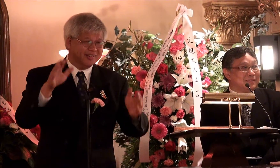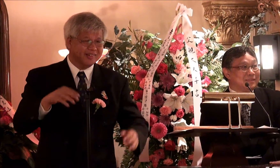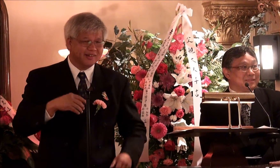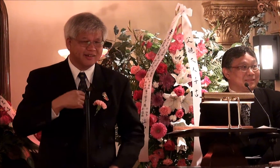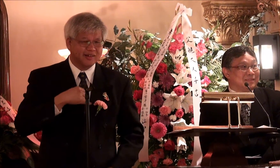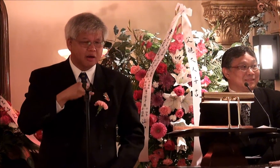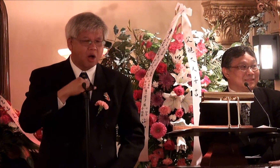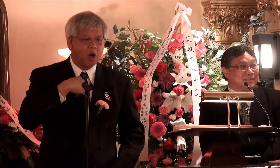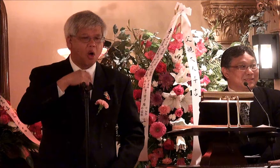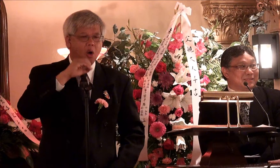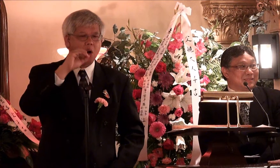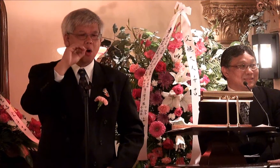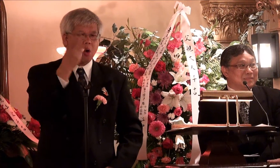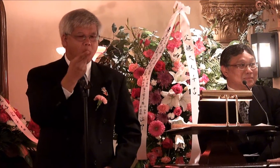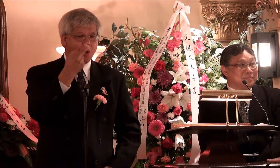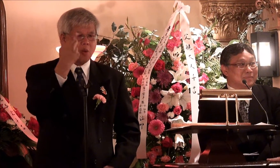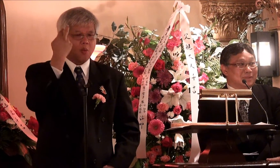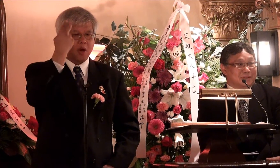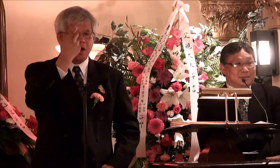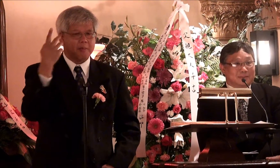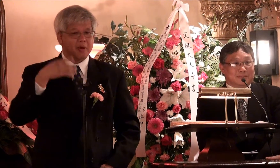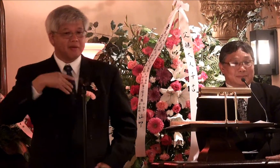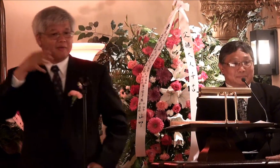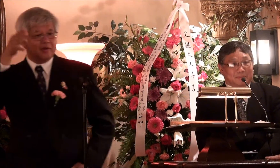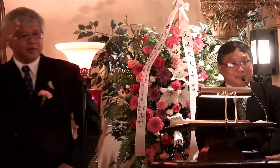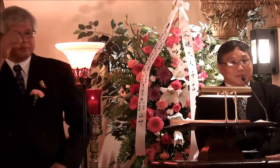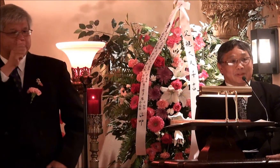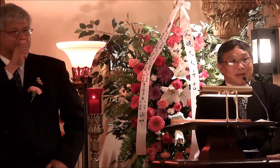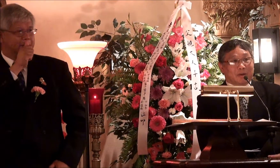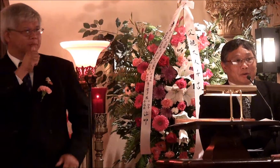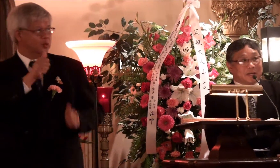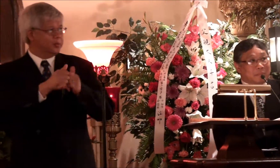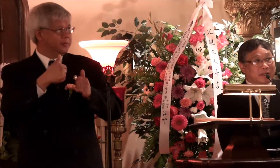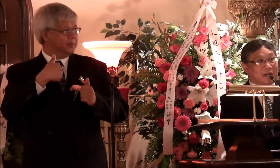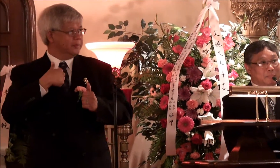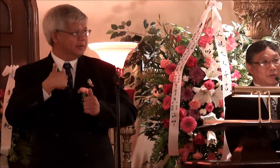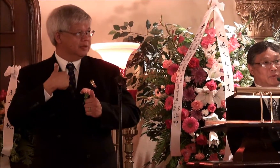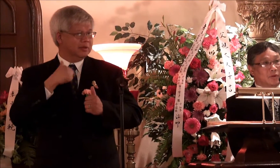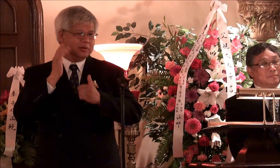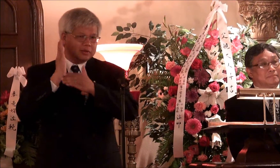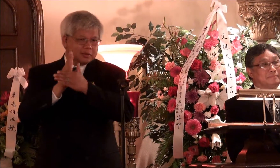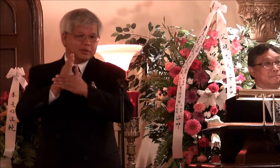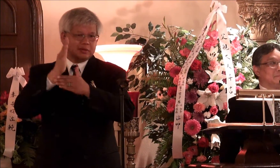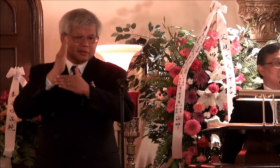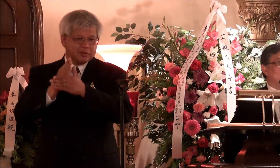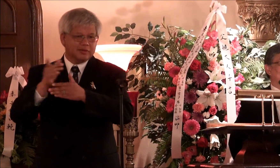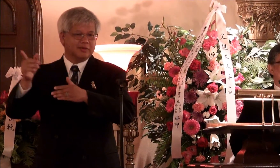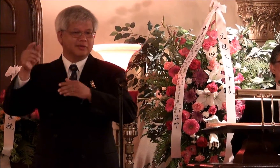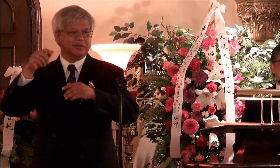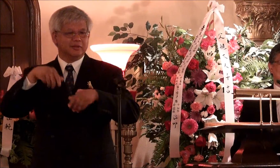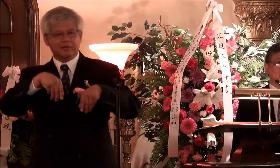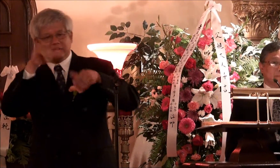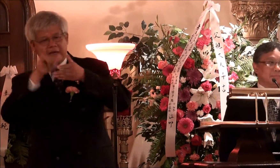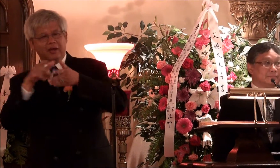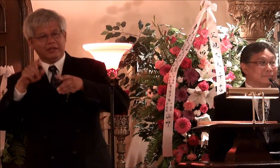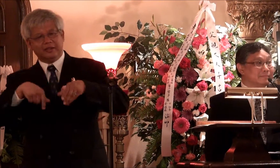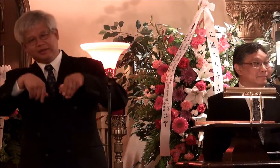time I snored, she would like hop up out of the bed. And the reason now I understand, my snoring bothered